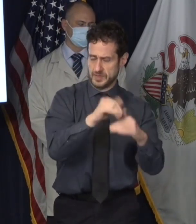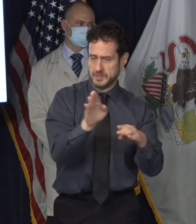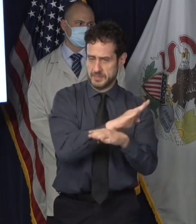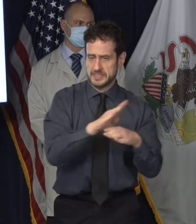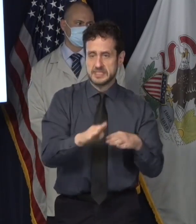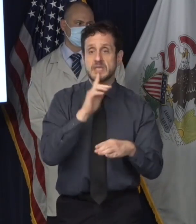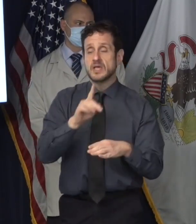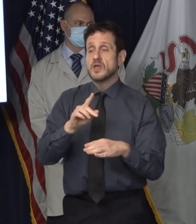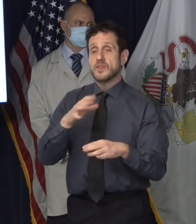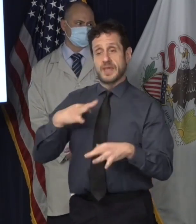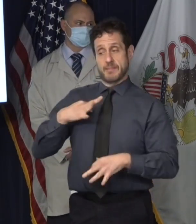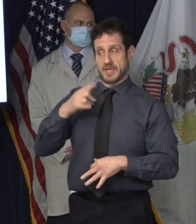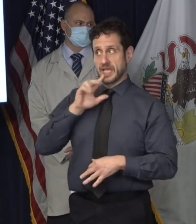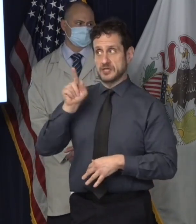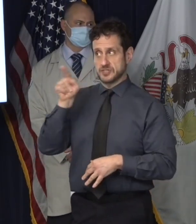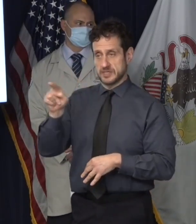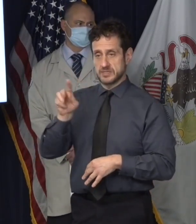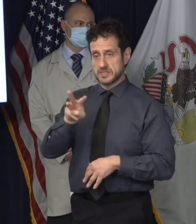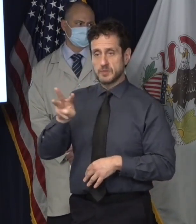at